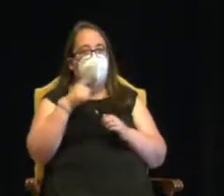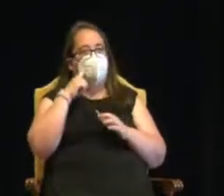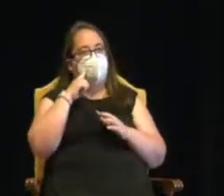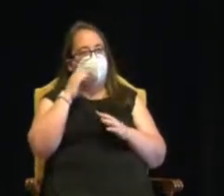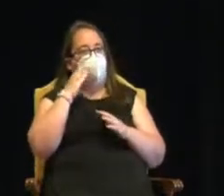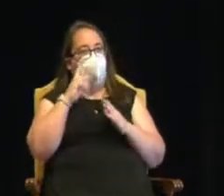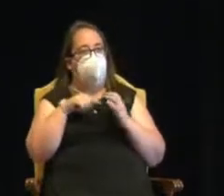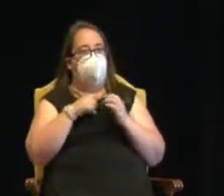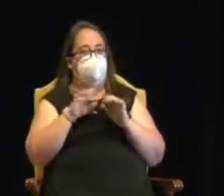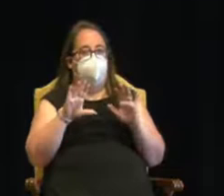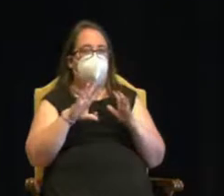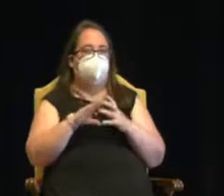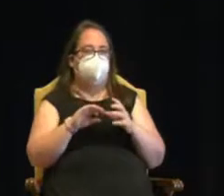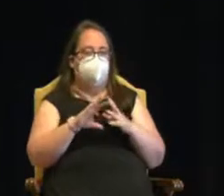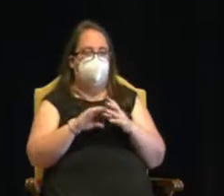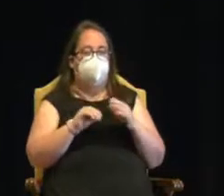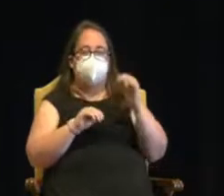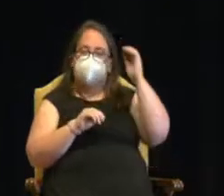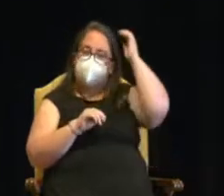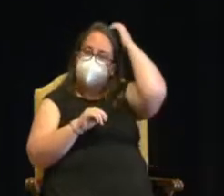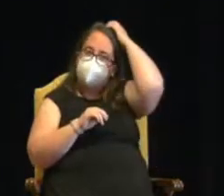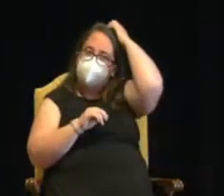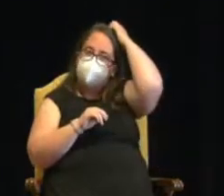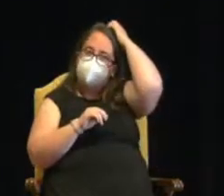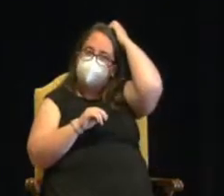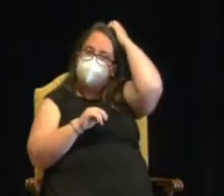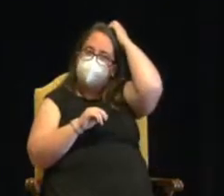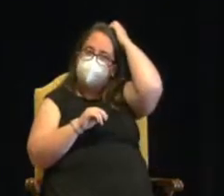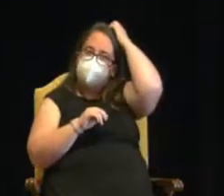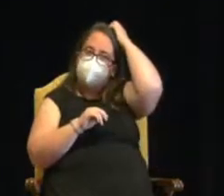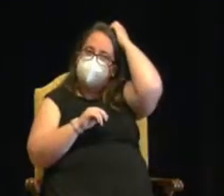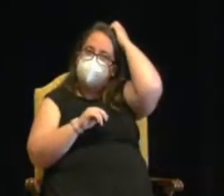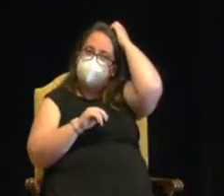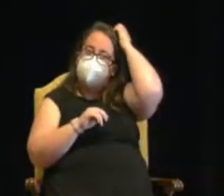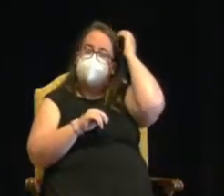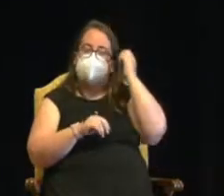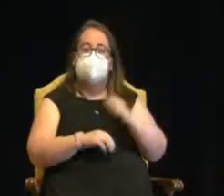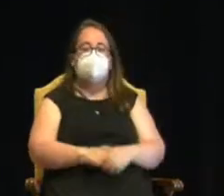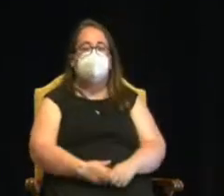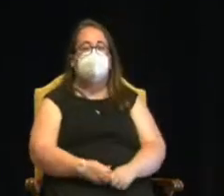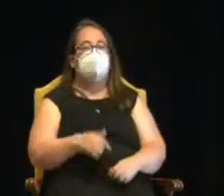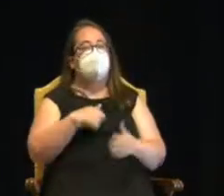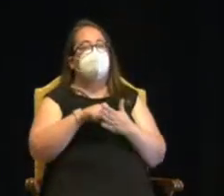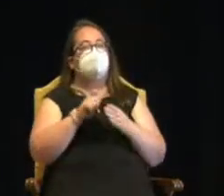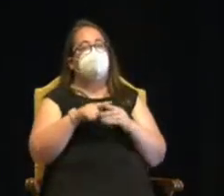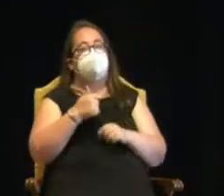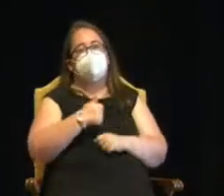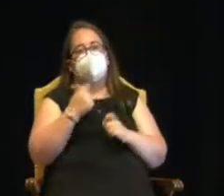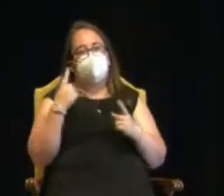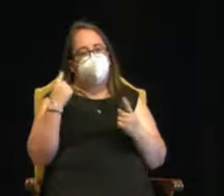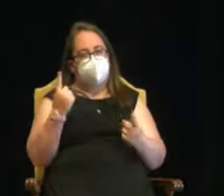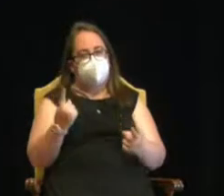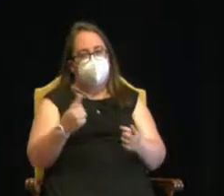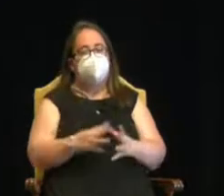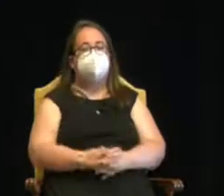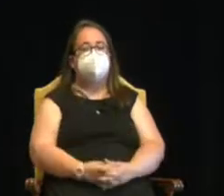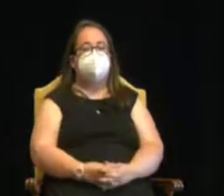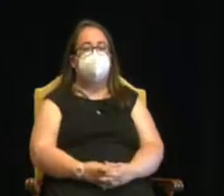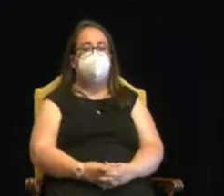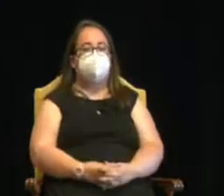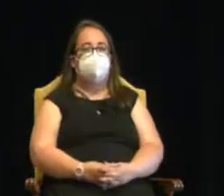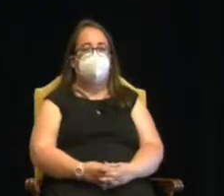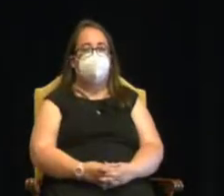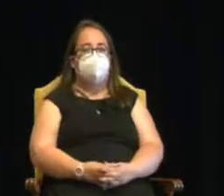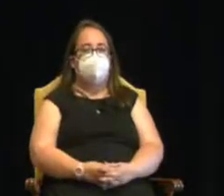these stories. So I've just been writing about myself all this time.